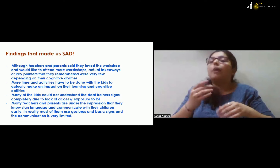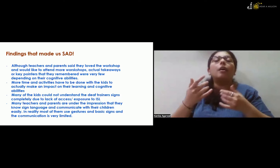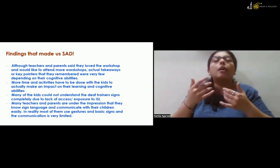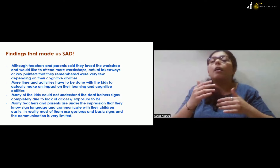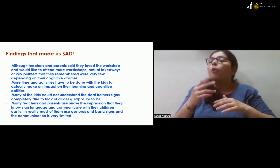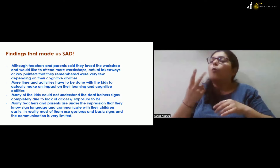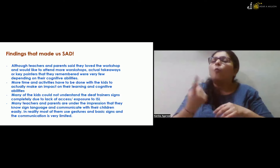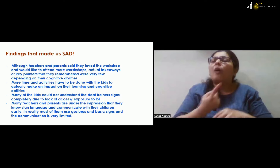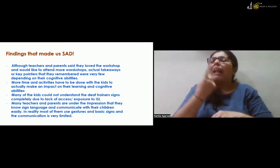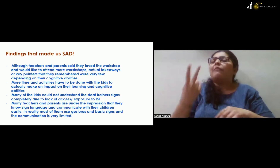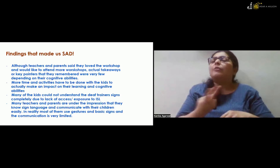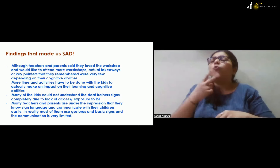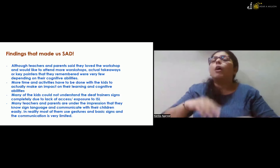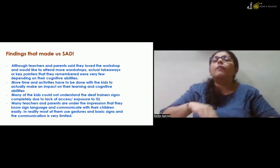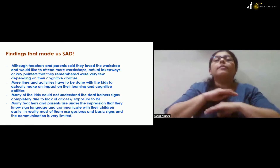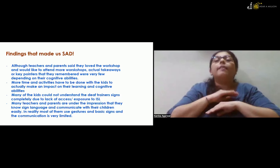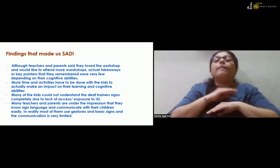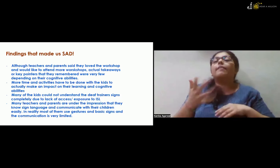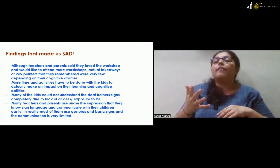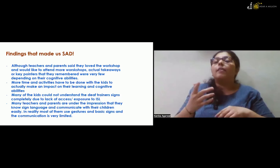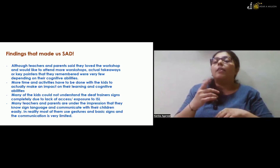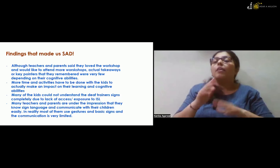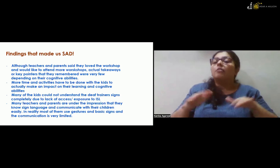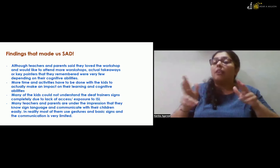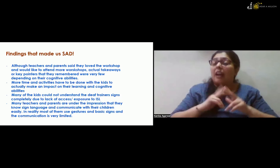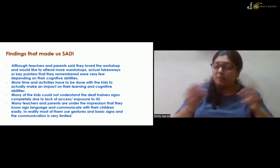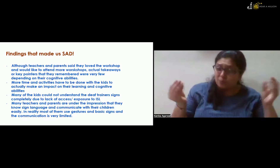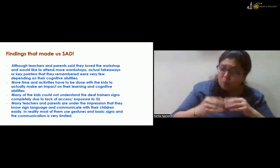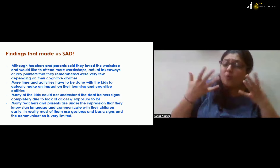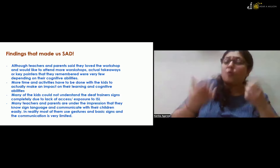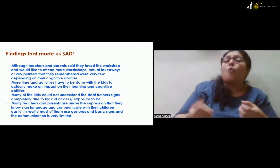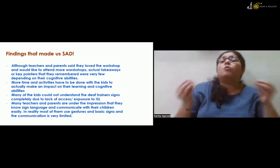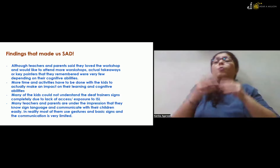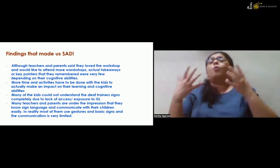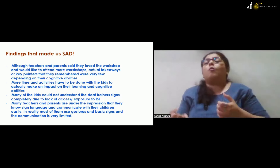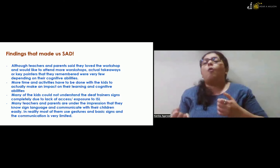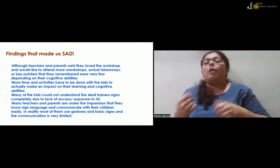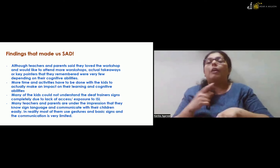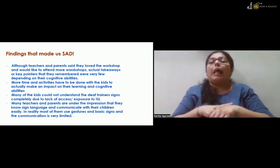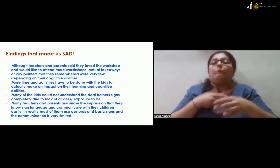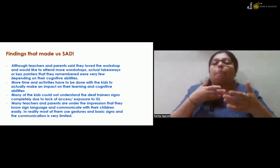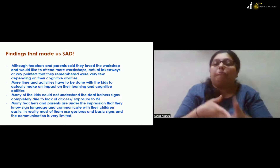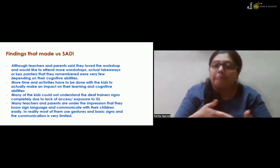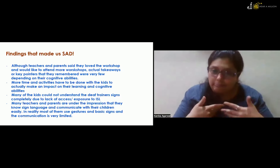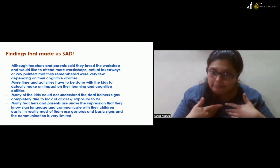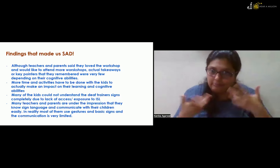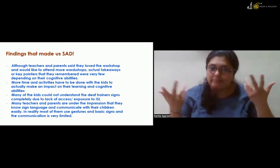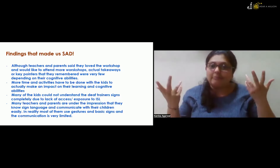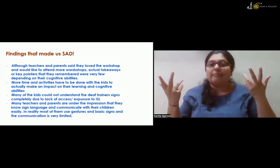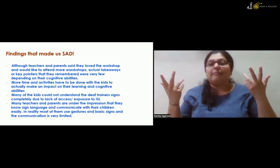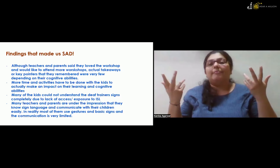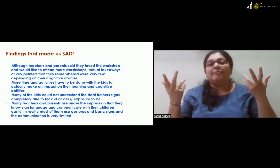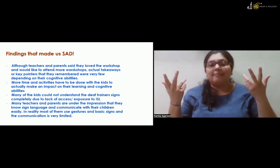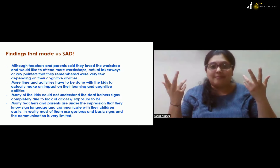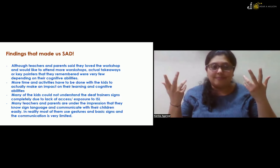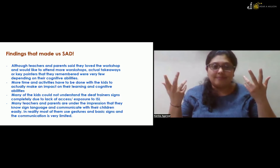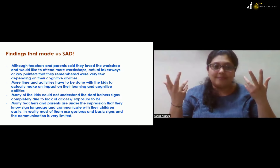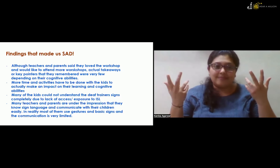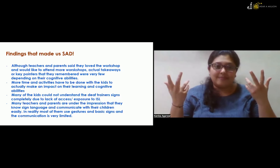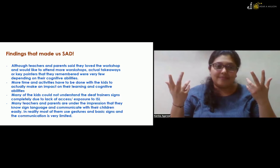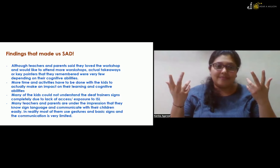Also, something is that, the activities and the engagement is, 1 hour